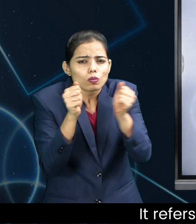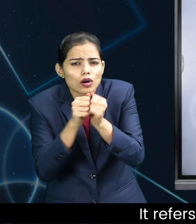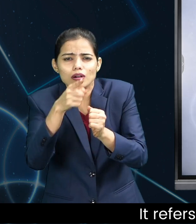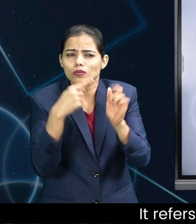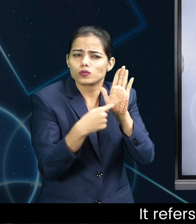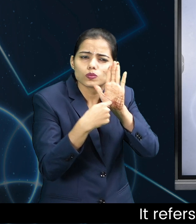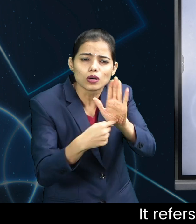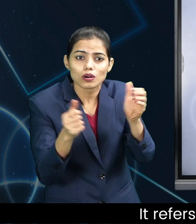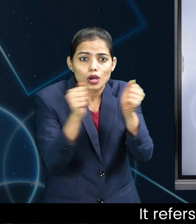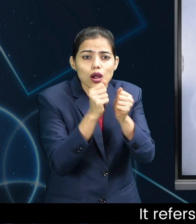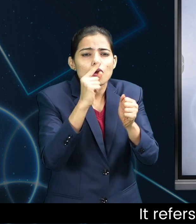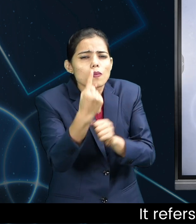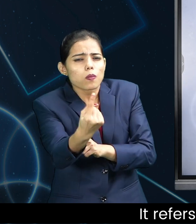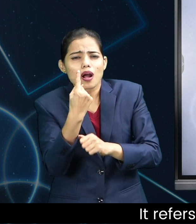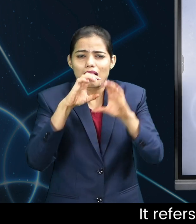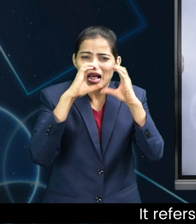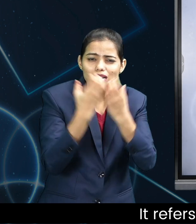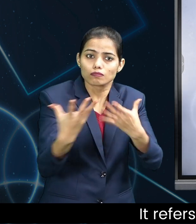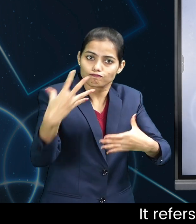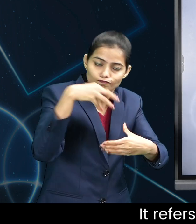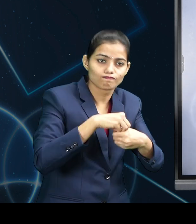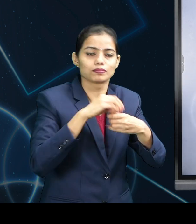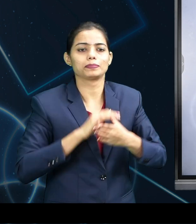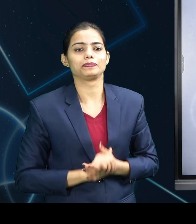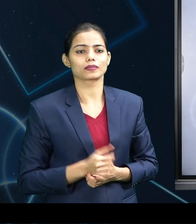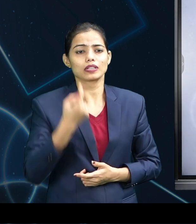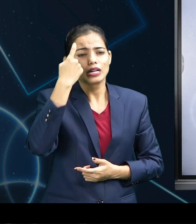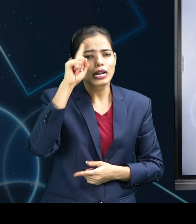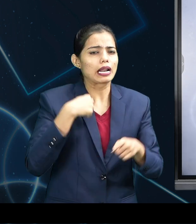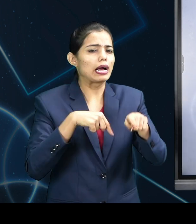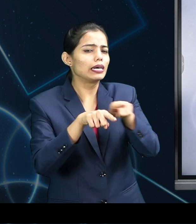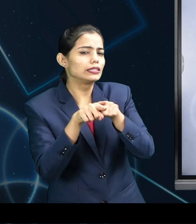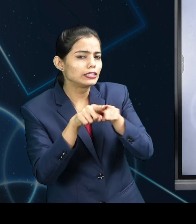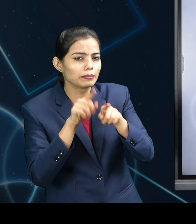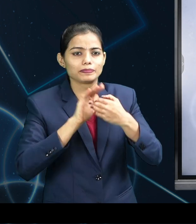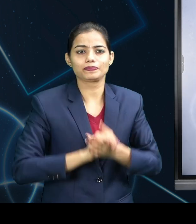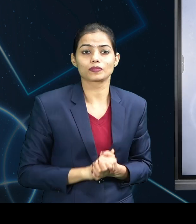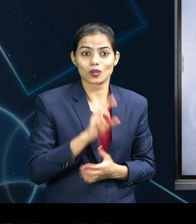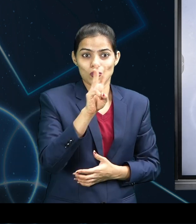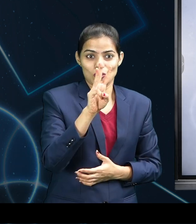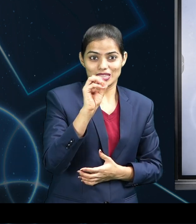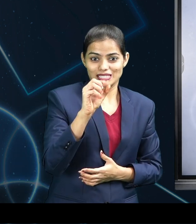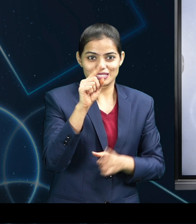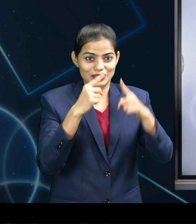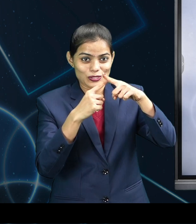It refers to the width of each class interval. For example, in 30 to